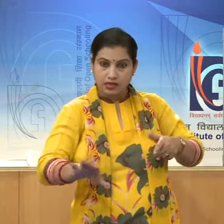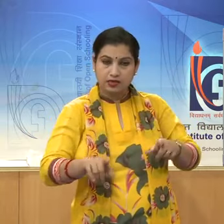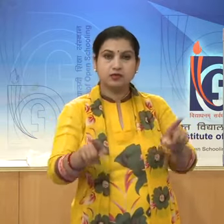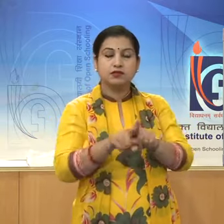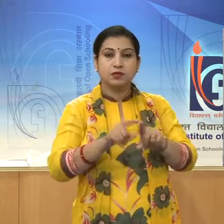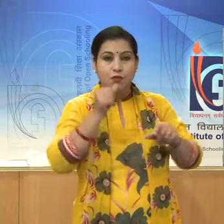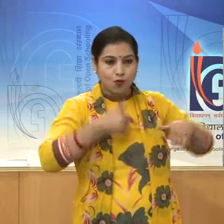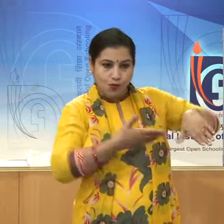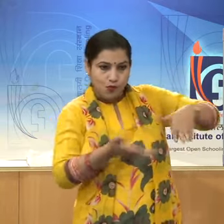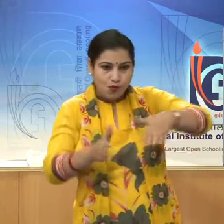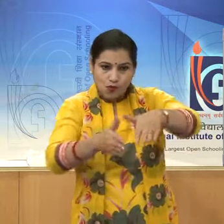and curved river.